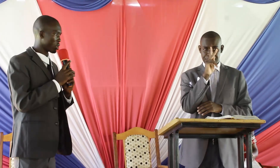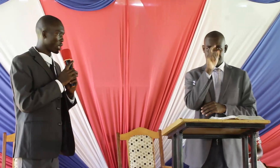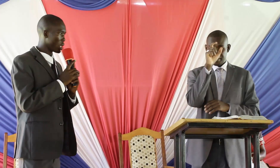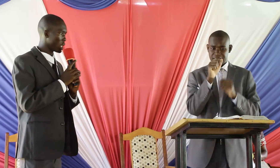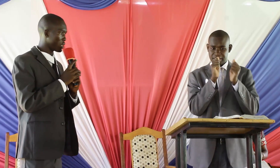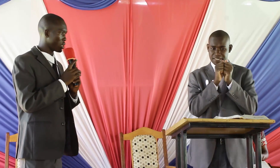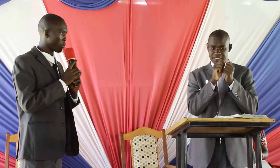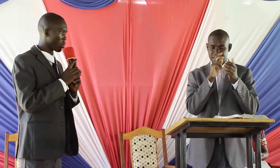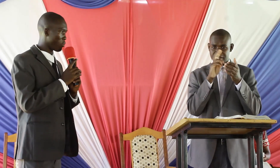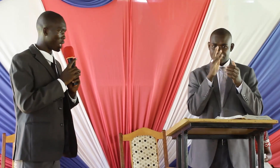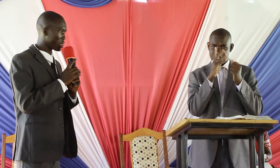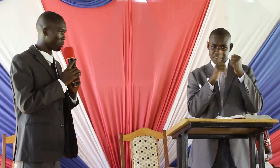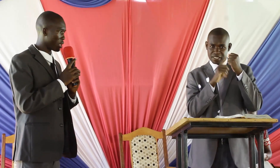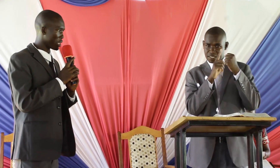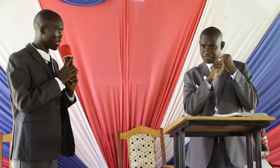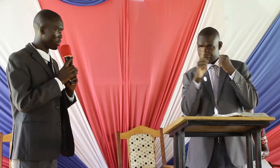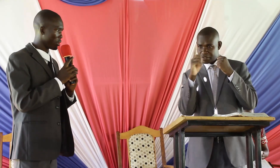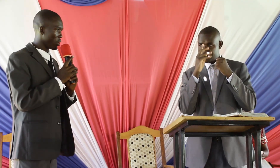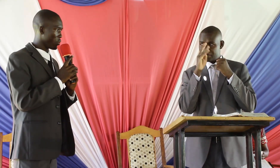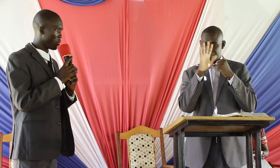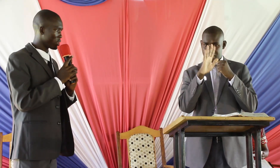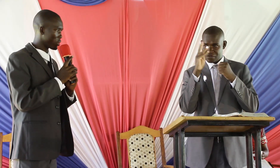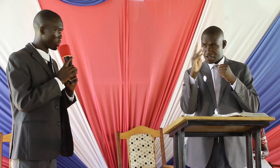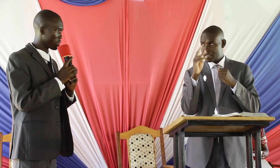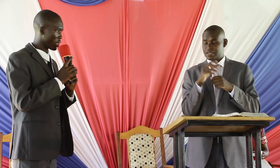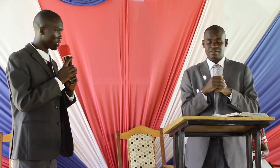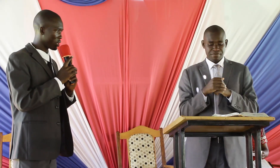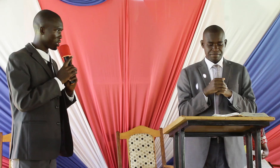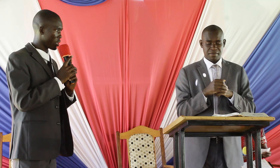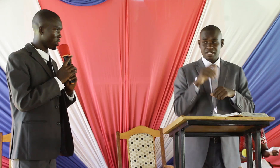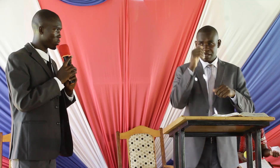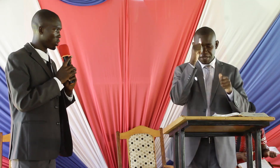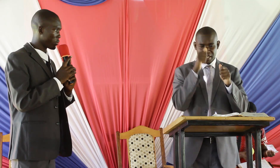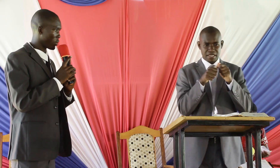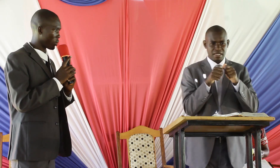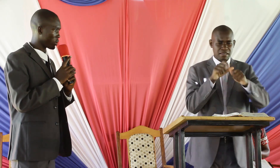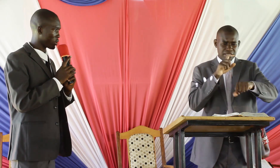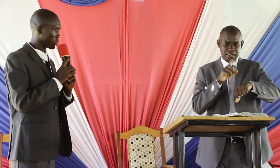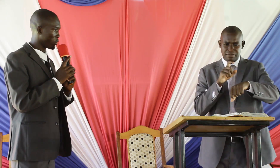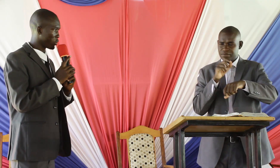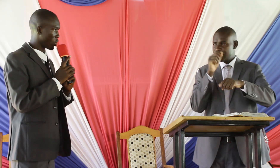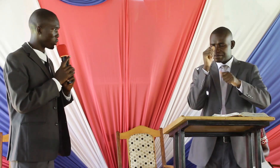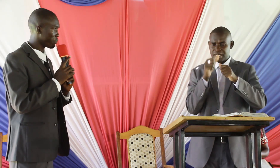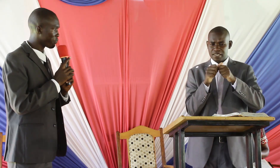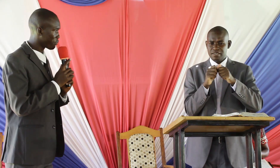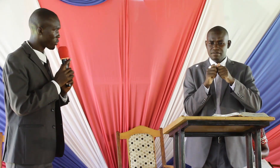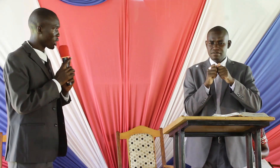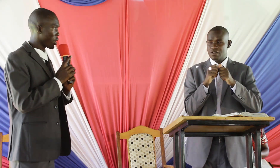It is okay, that is in the book of Mark, chapter number 10, verses 46 and 44,